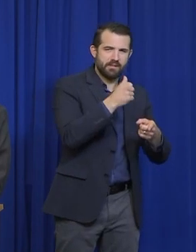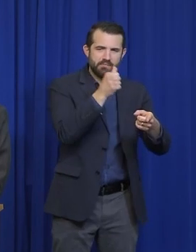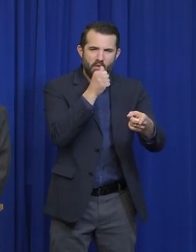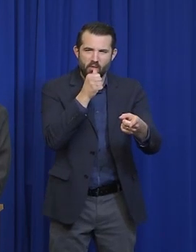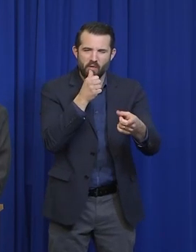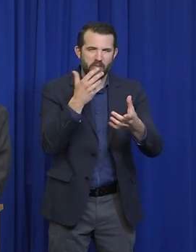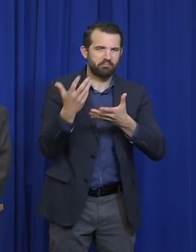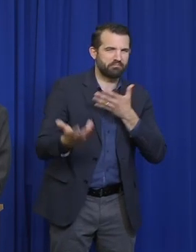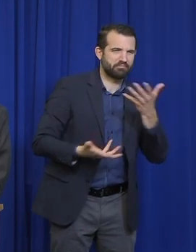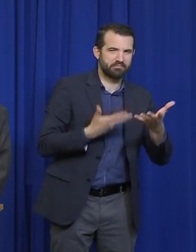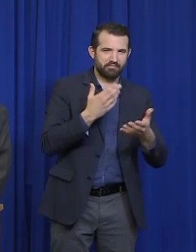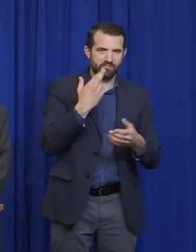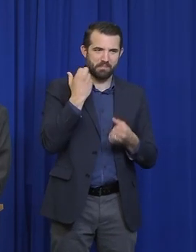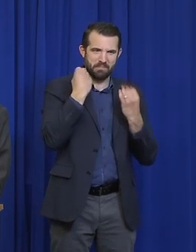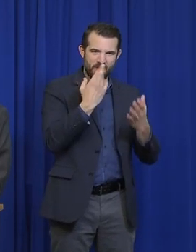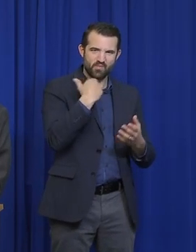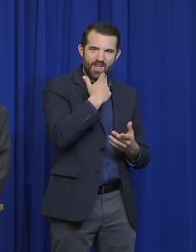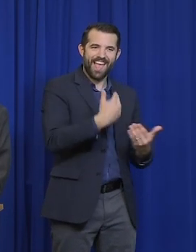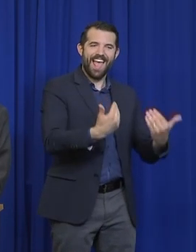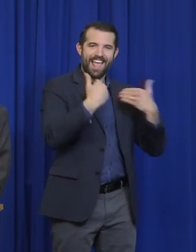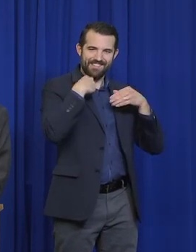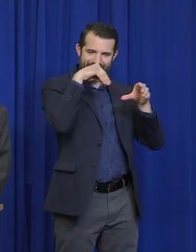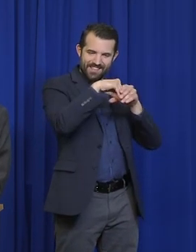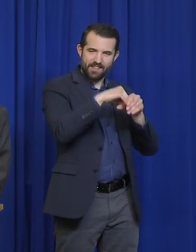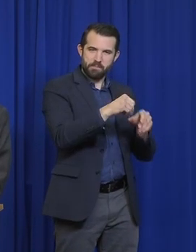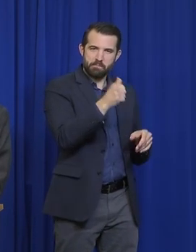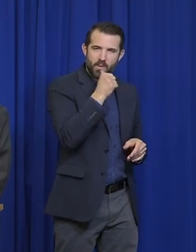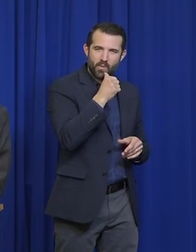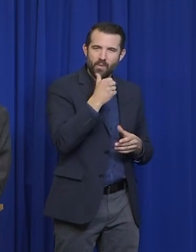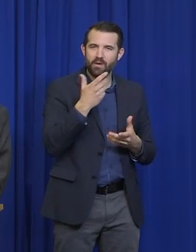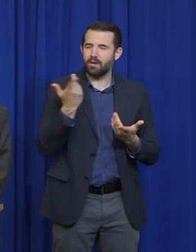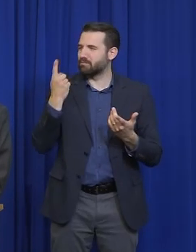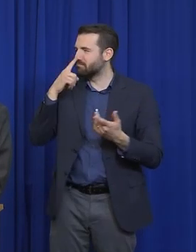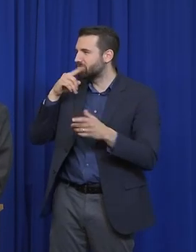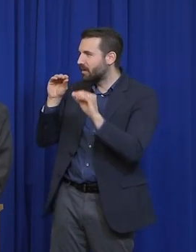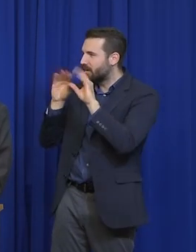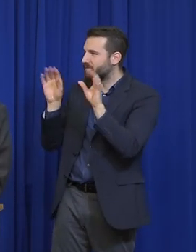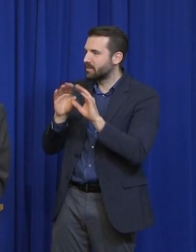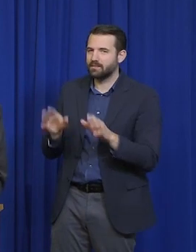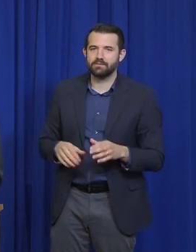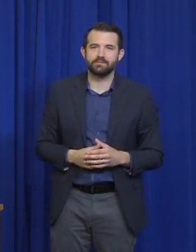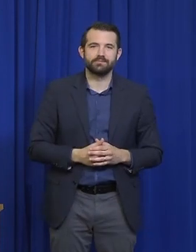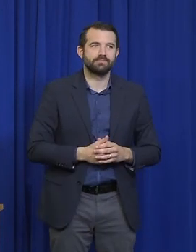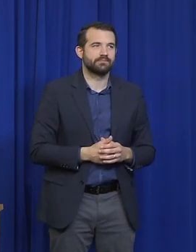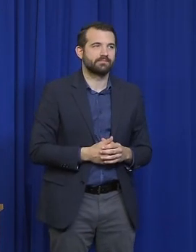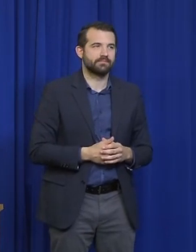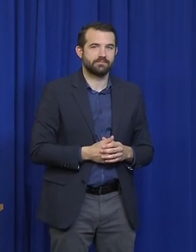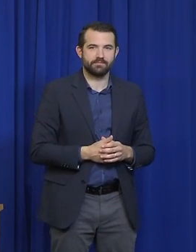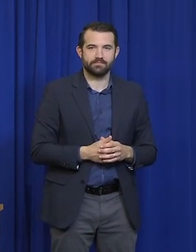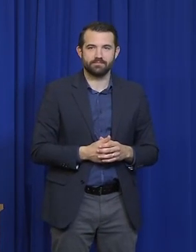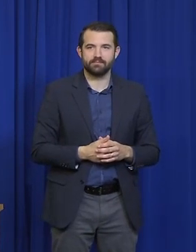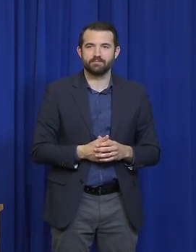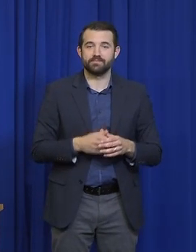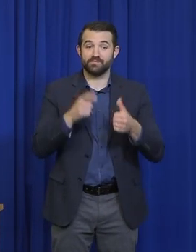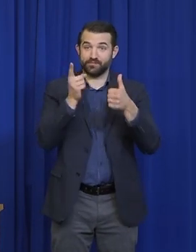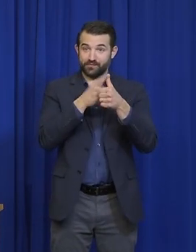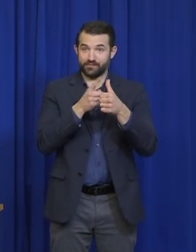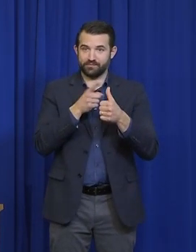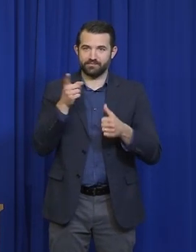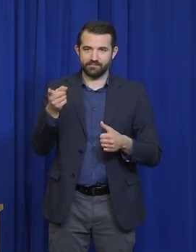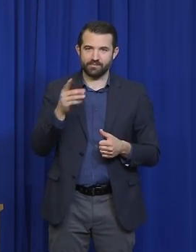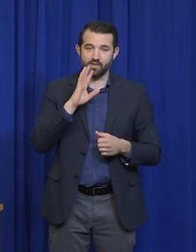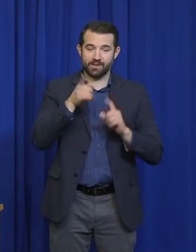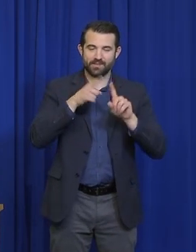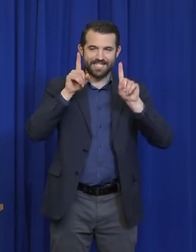restaurants with bars and vice versa I'm just you could clarify that that'd be great so I'll Steve I'll I'll tackle the testing question